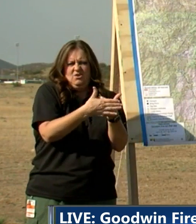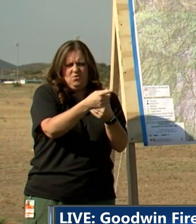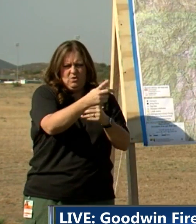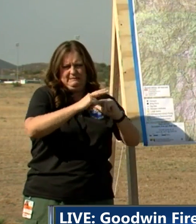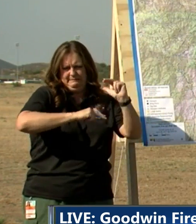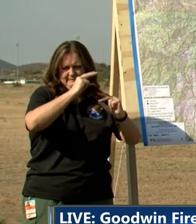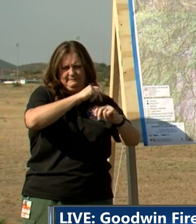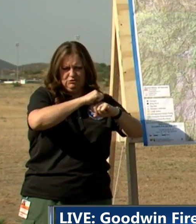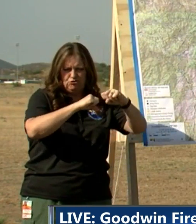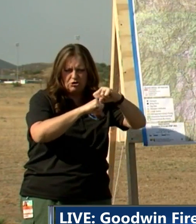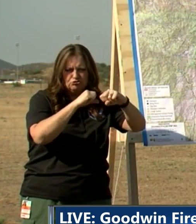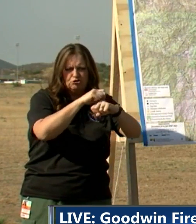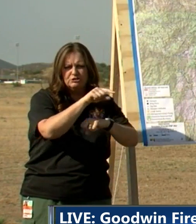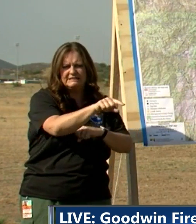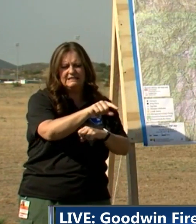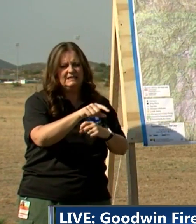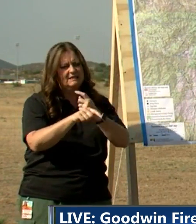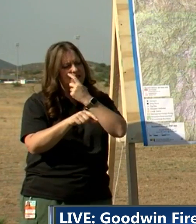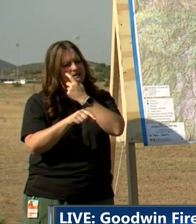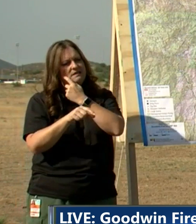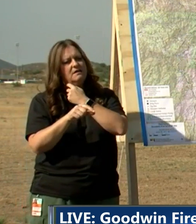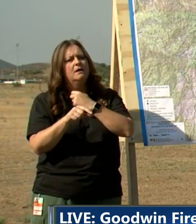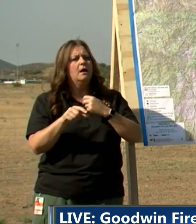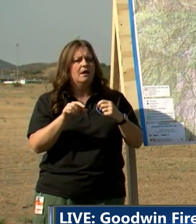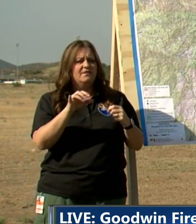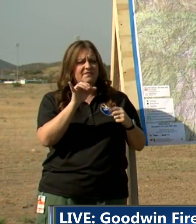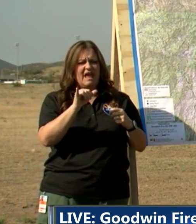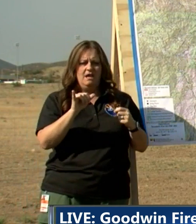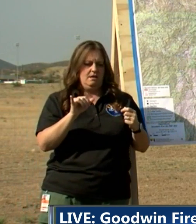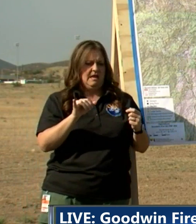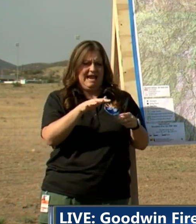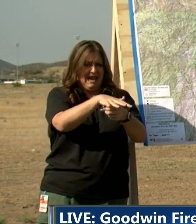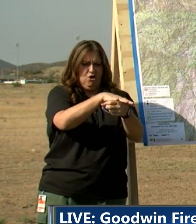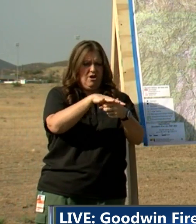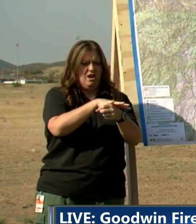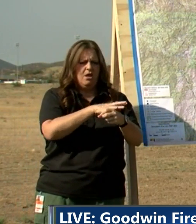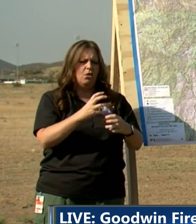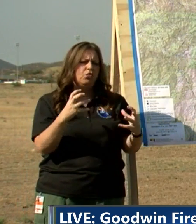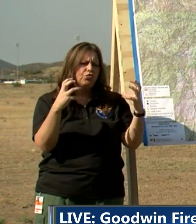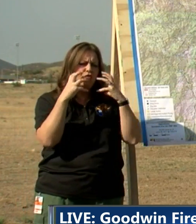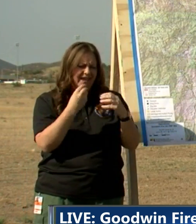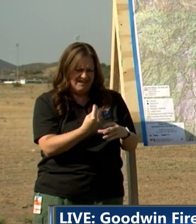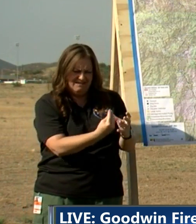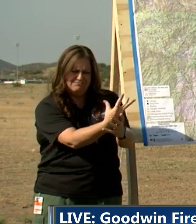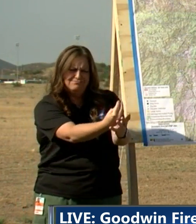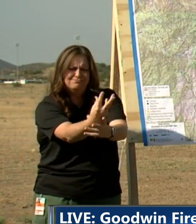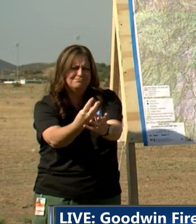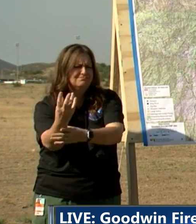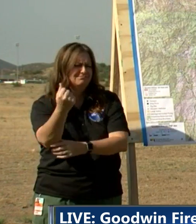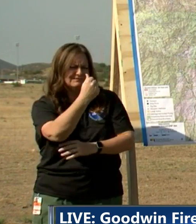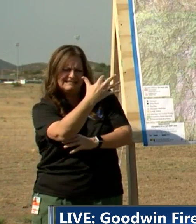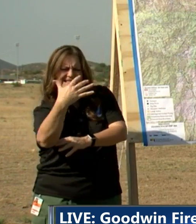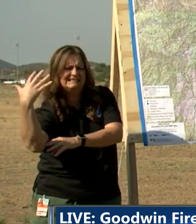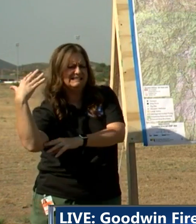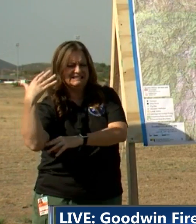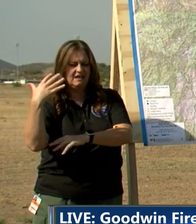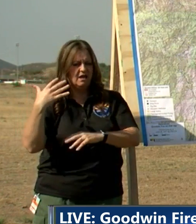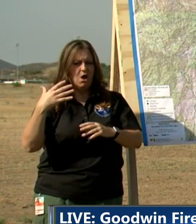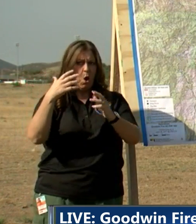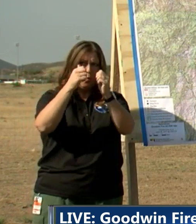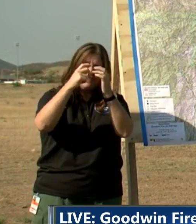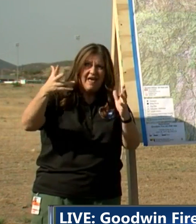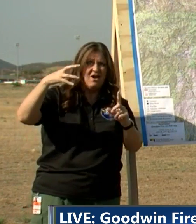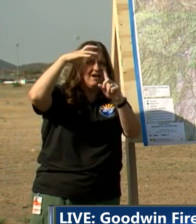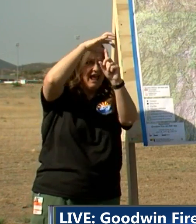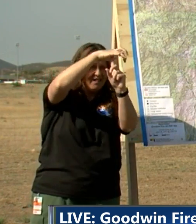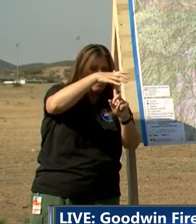with. It was in a very heavy vegetation area. So without that help with those guys, that stuff